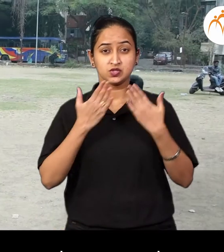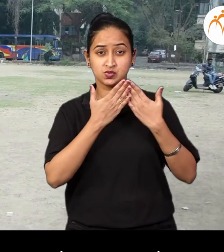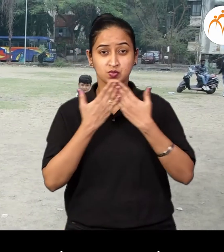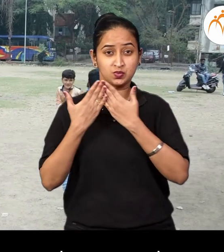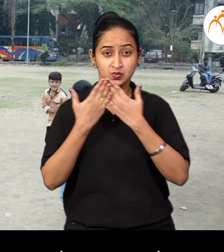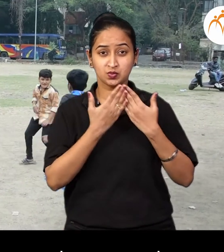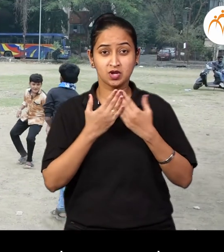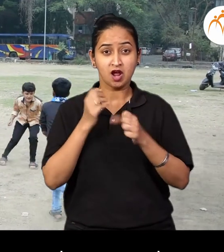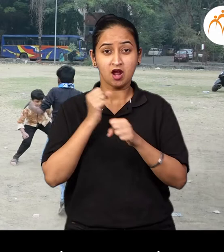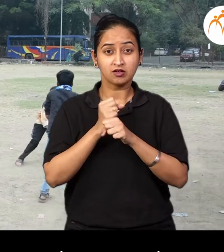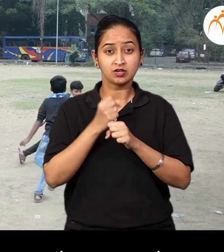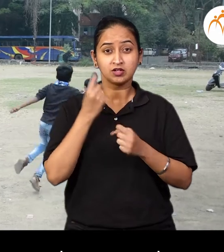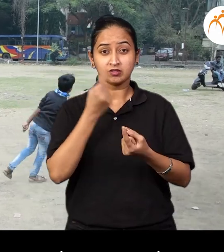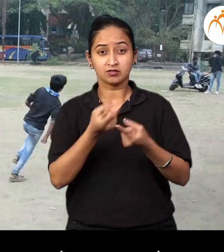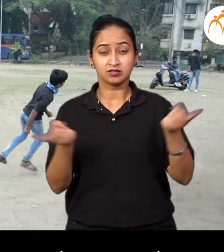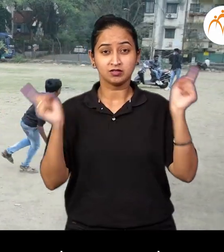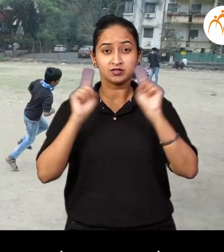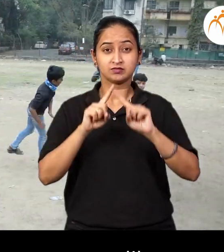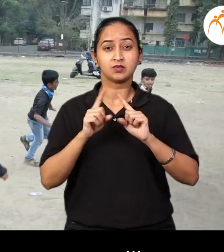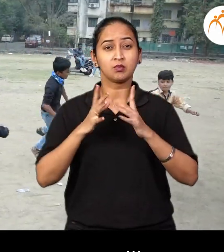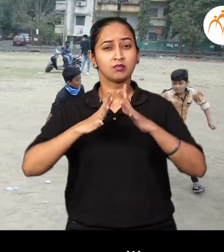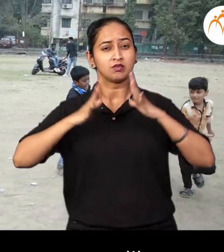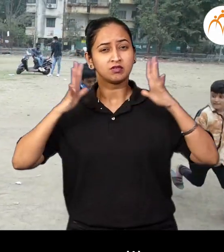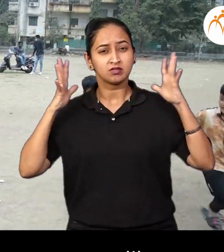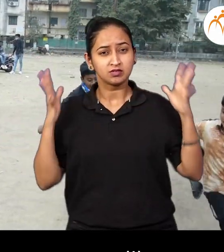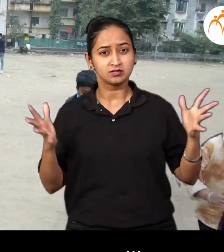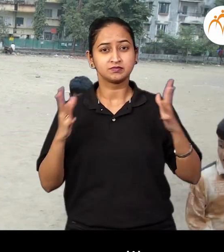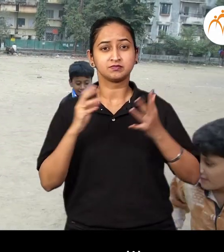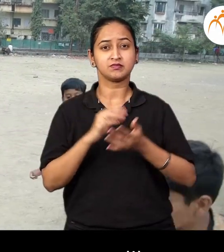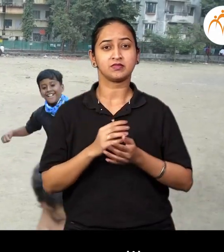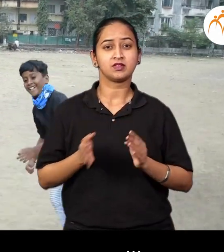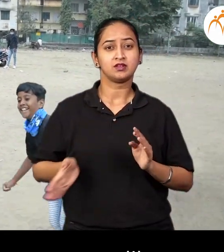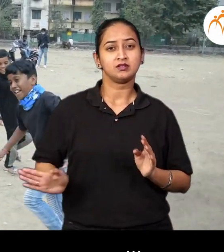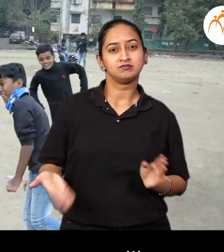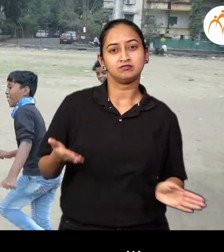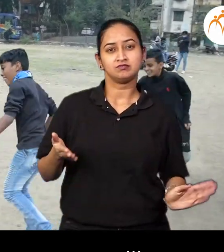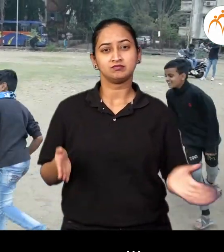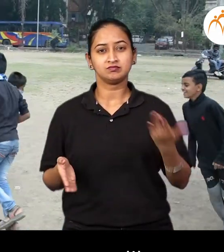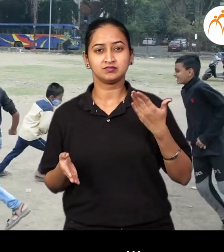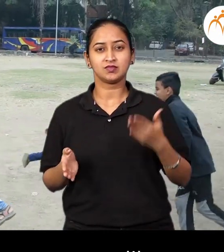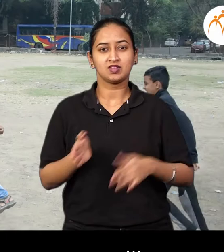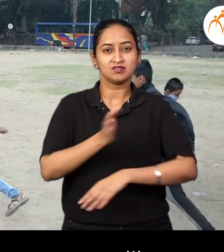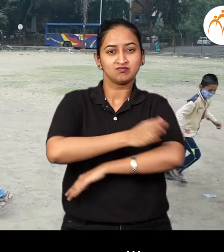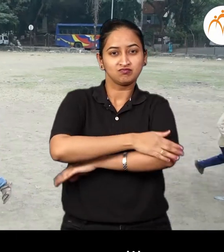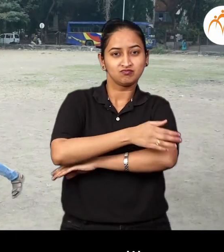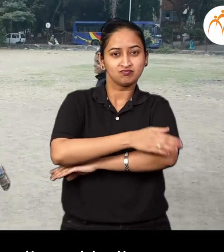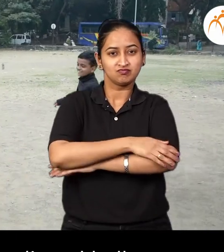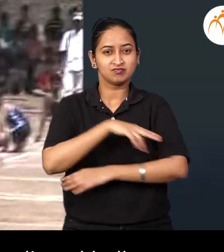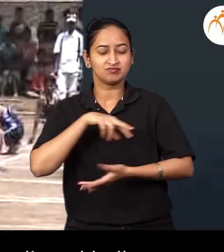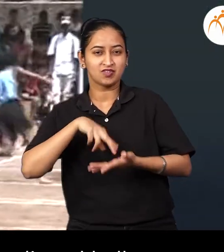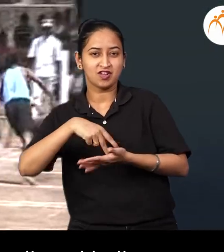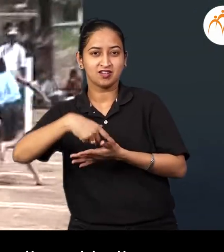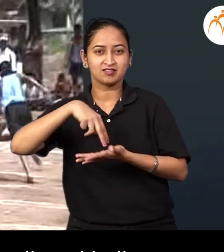a large playground. Children play different games like